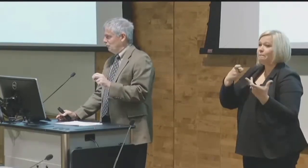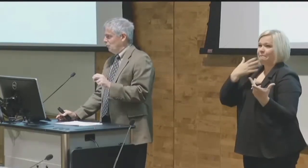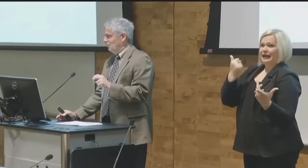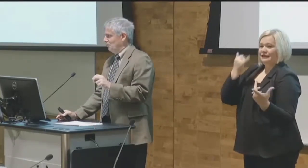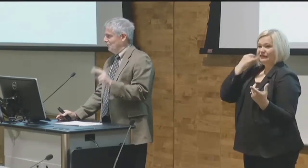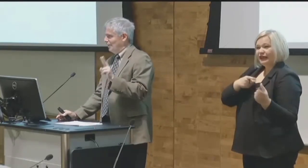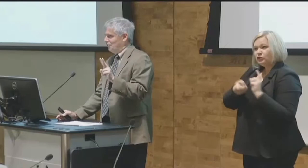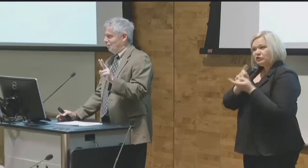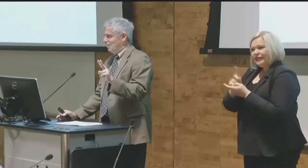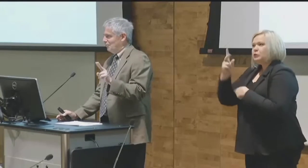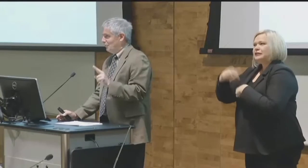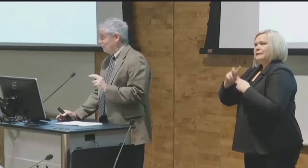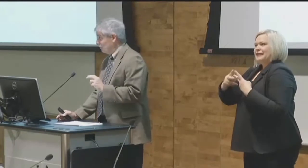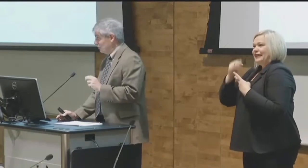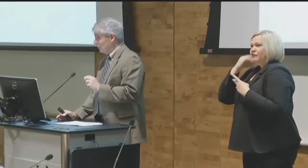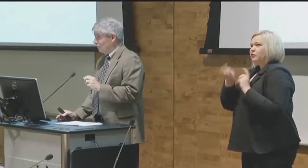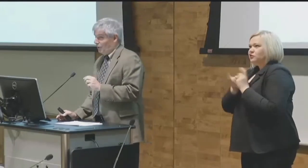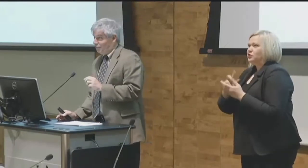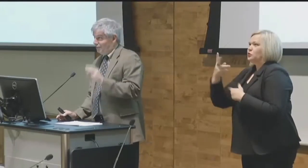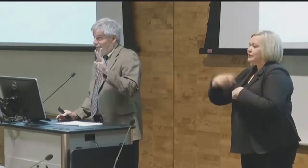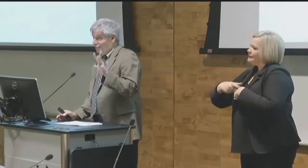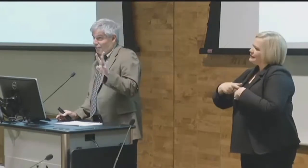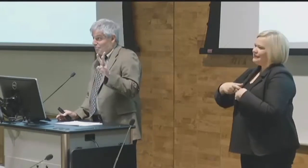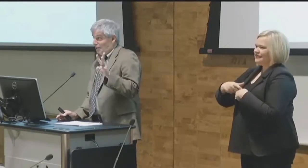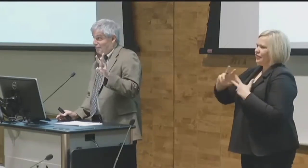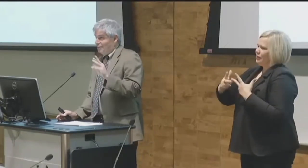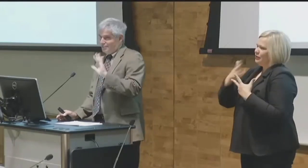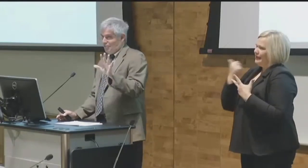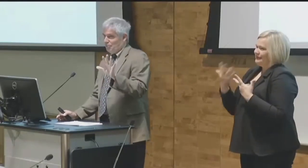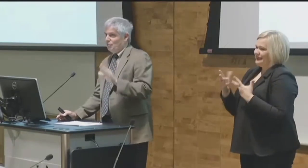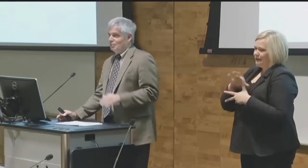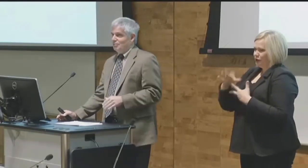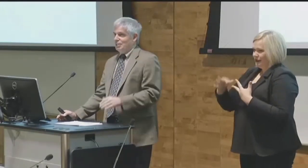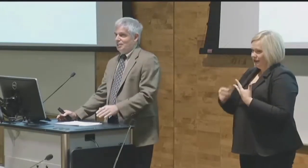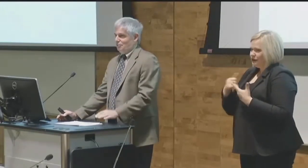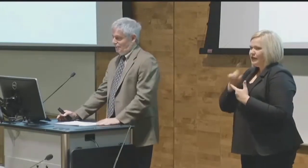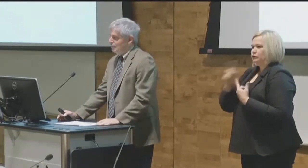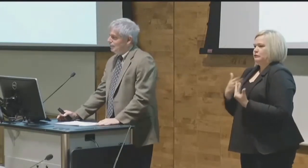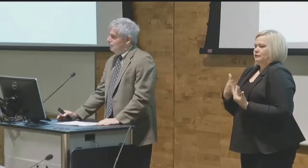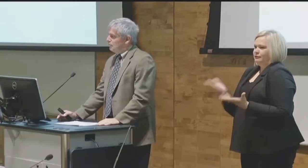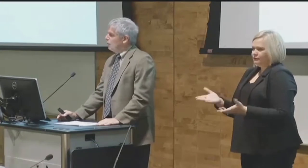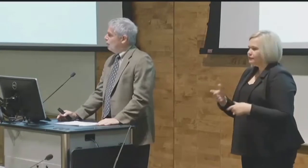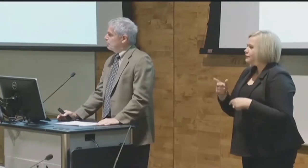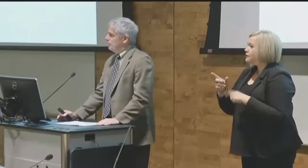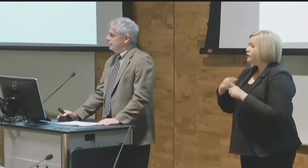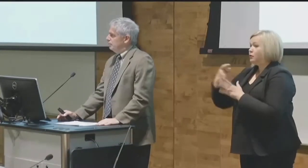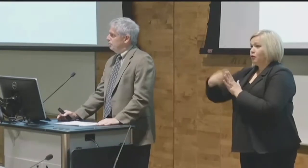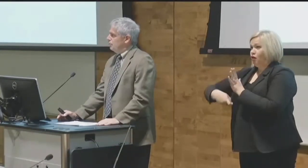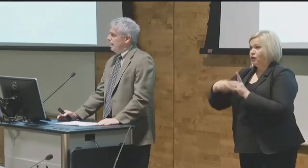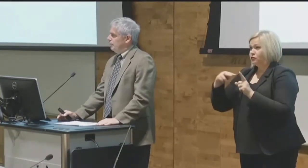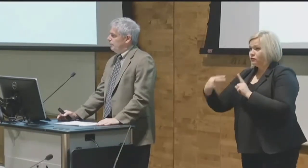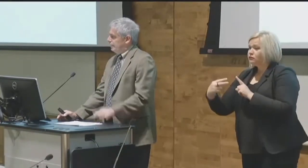switch source once, that's second best. If we have to switch source twice, that's third best. So that was relatively easy. From a cost